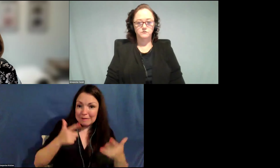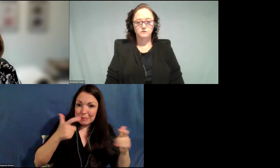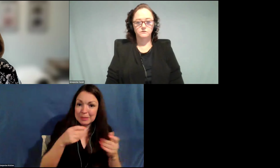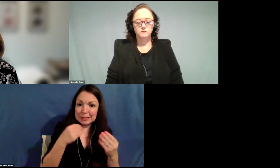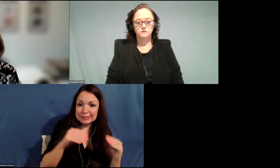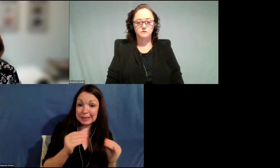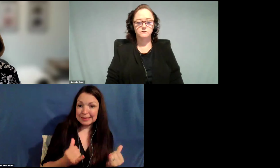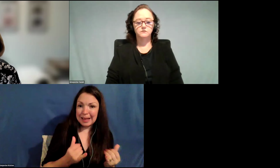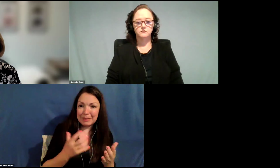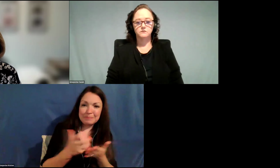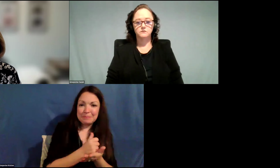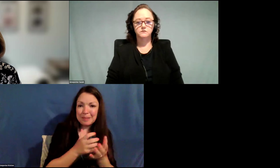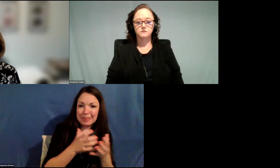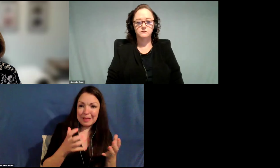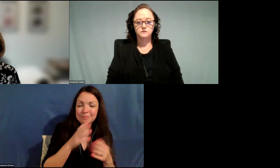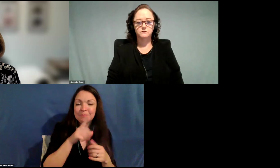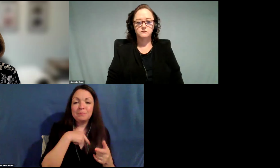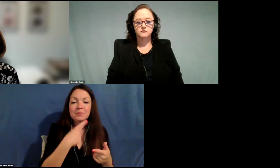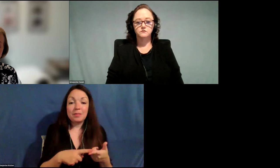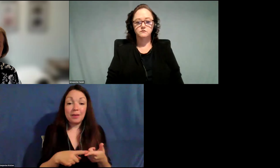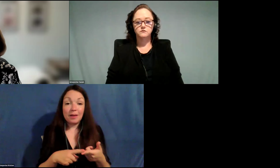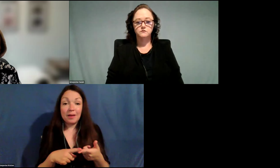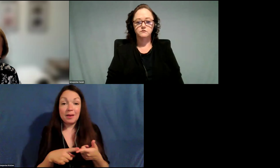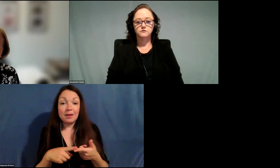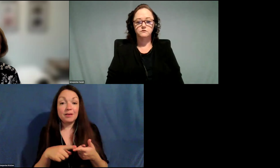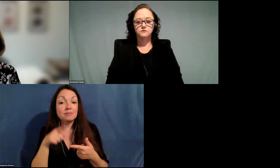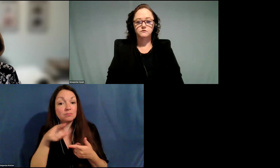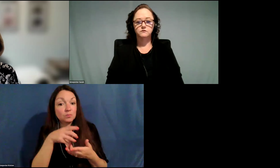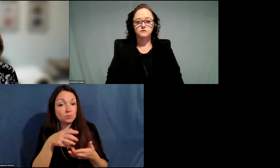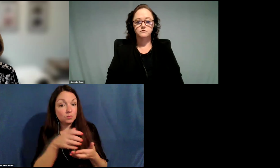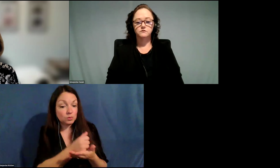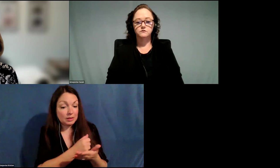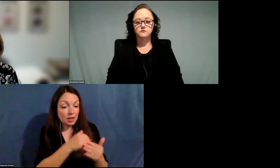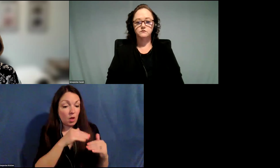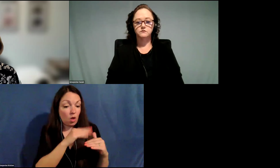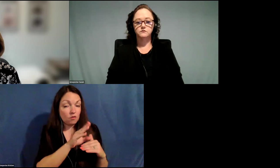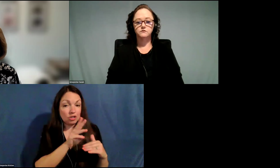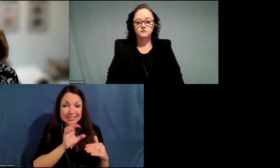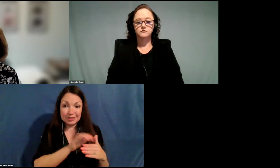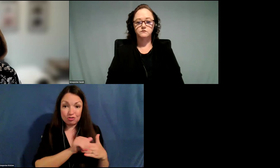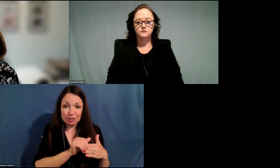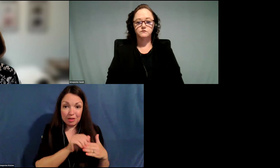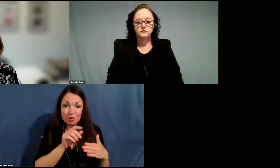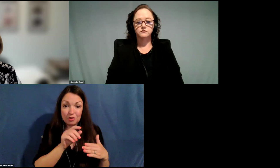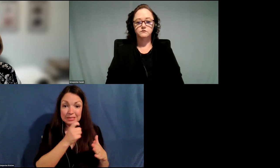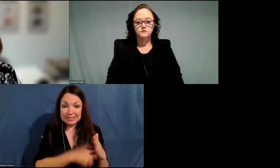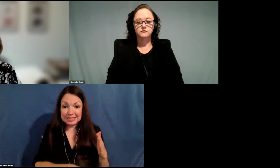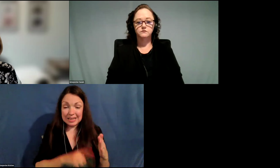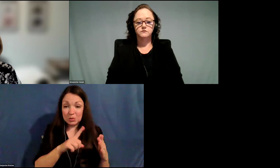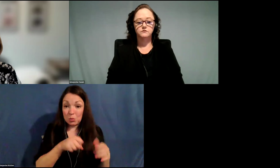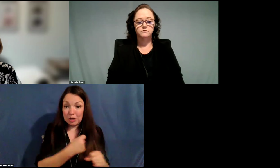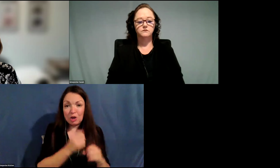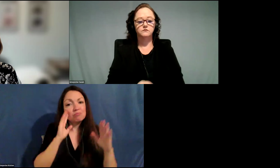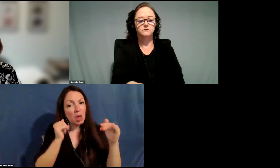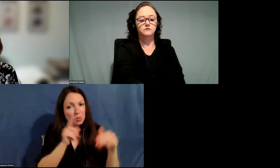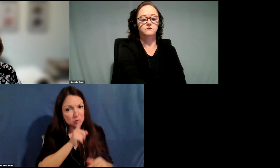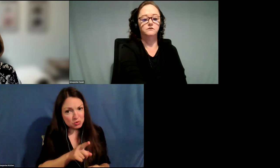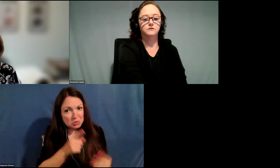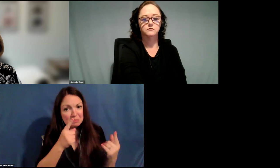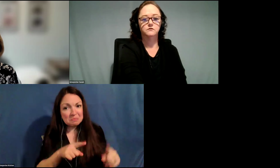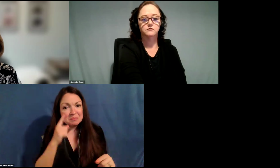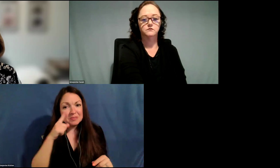money. Then you were collecting more than $600 in tax in a year, which I hope is also true for all of you. Then